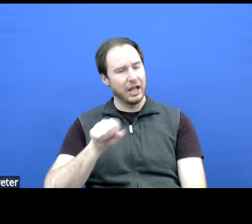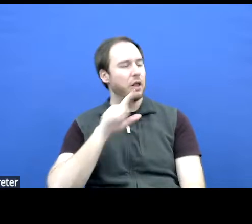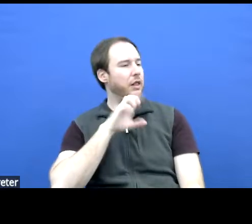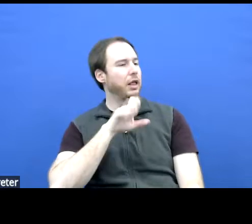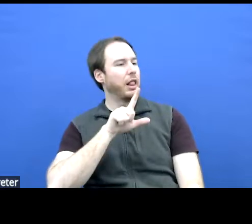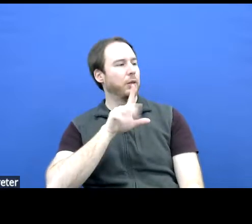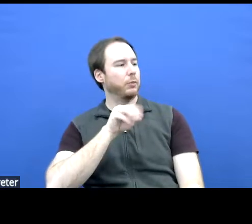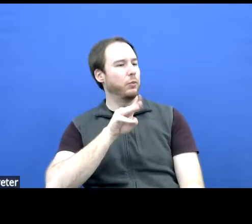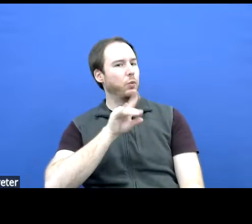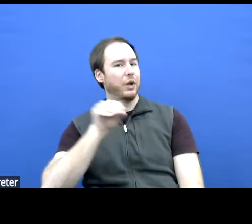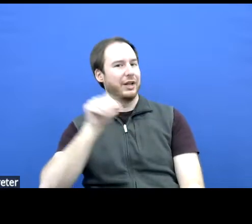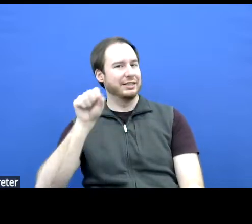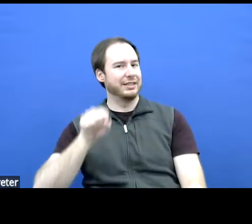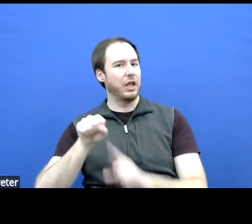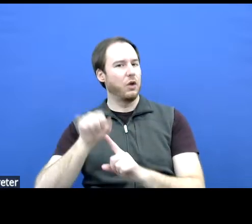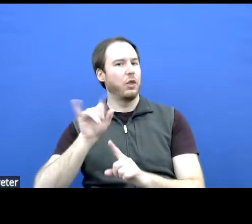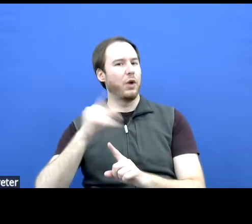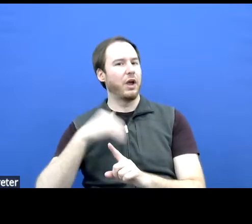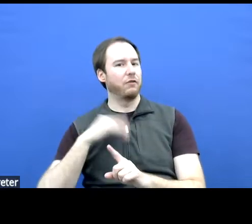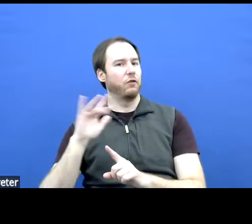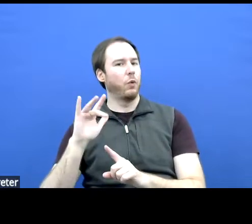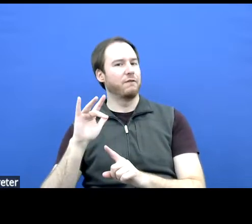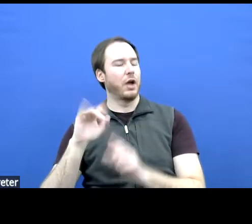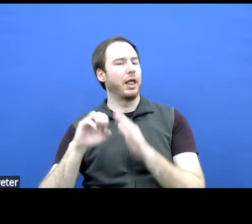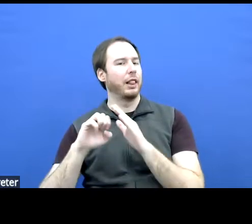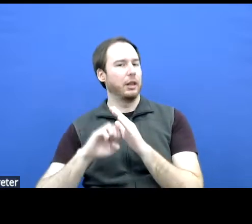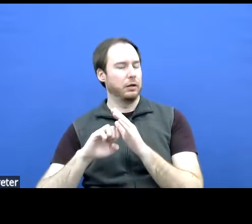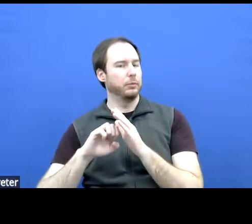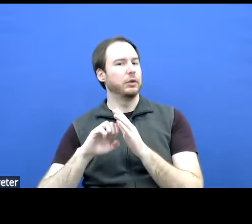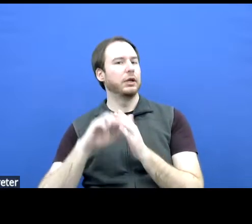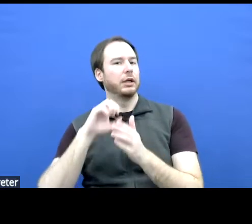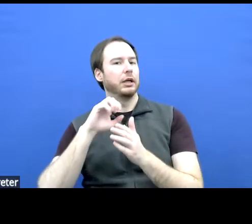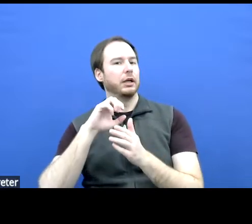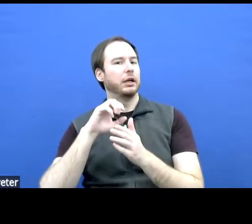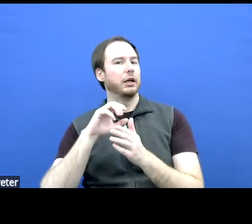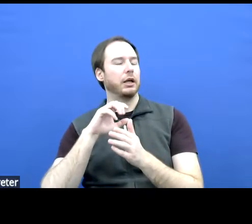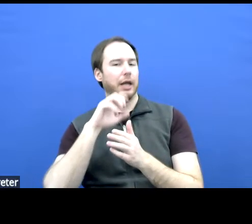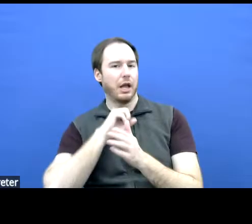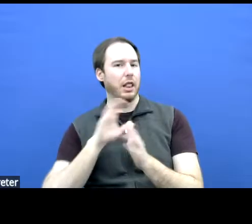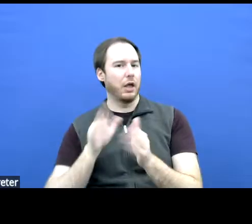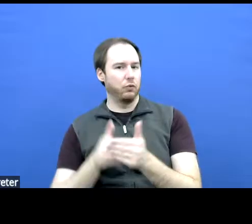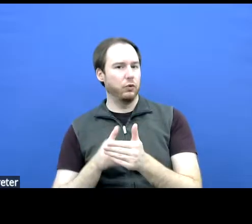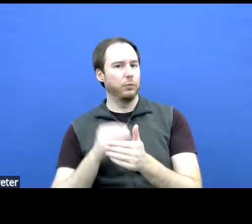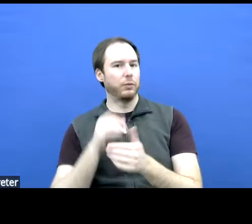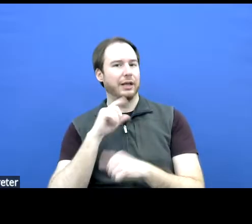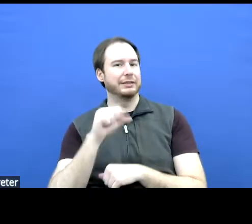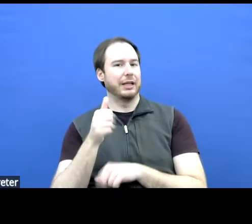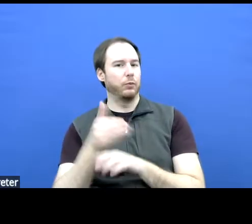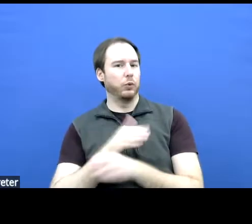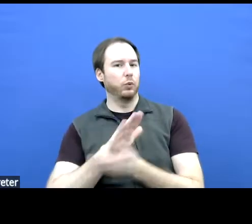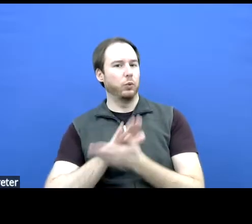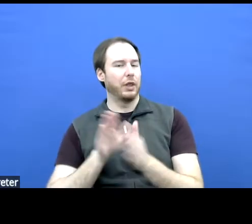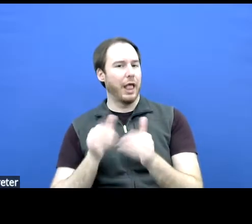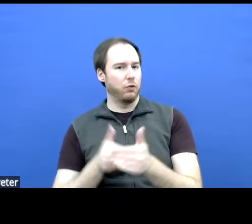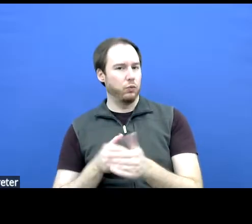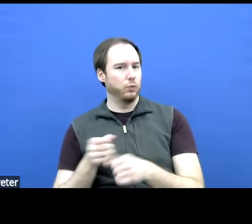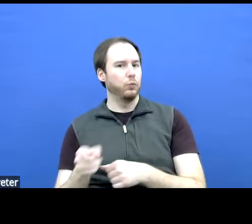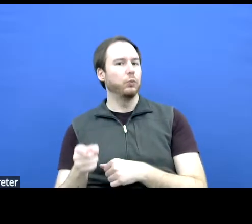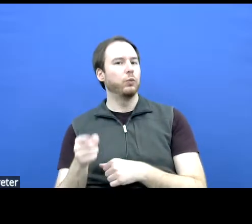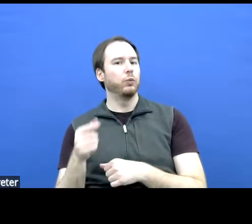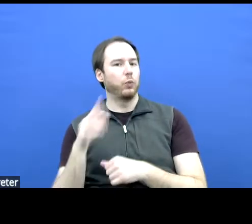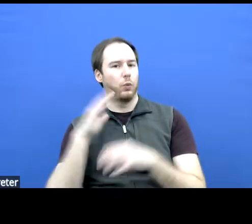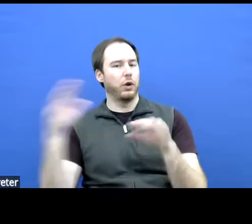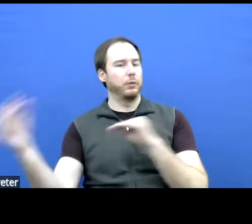and South houses 25 elementary school age classrooms and 10 preschool classrooms. And that we